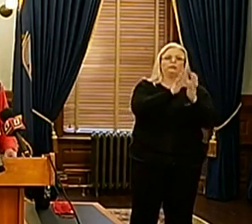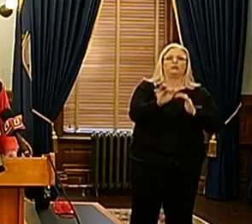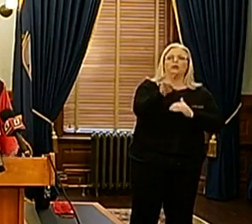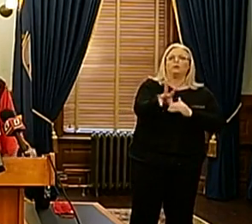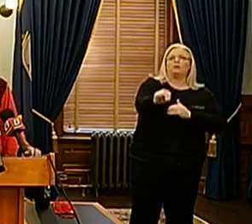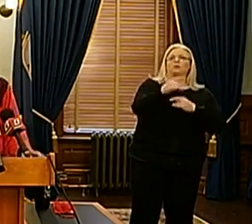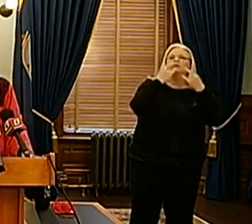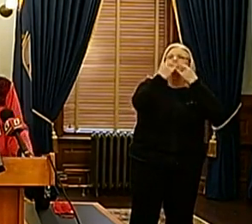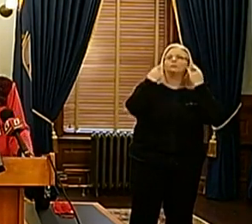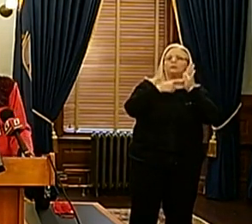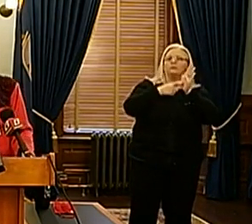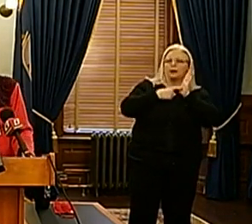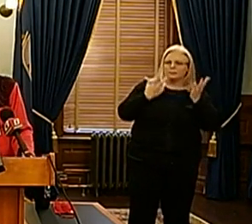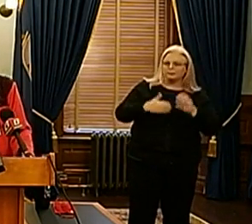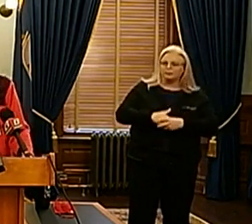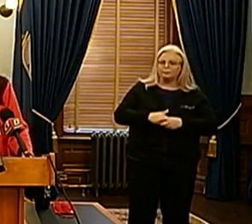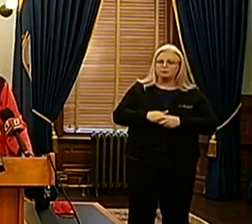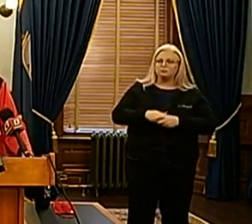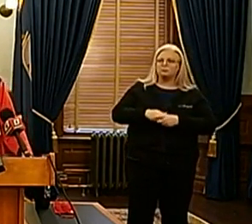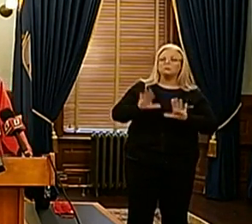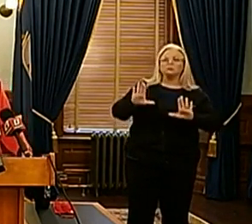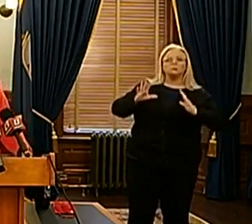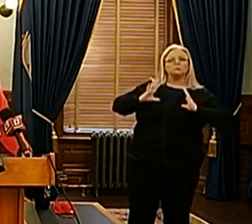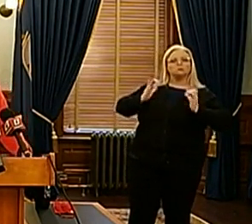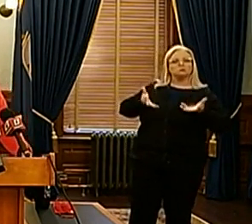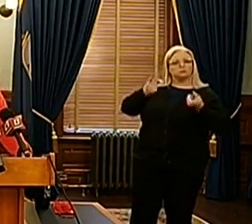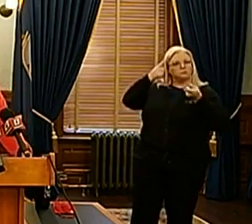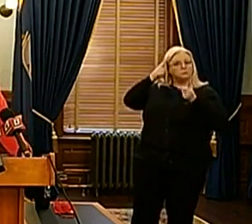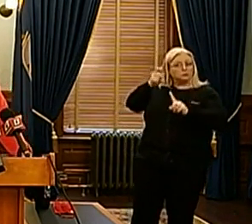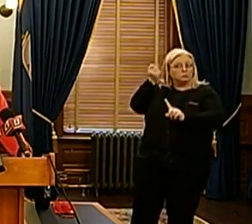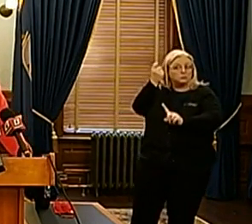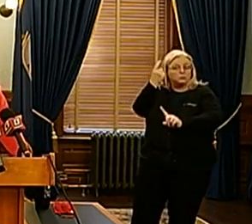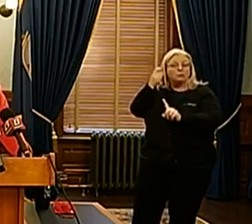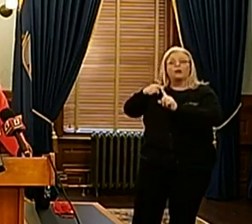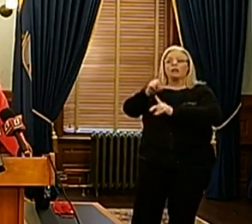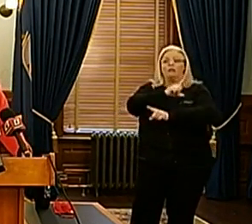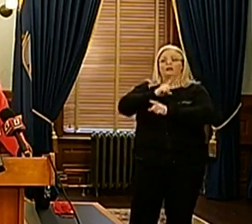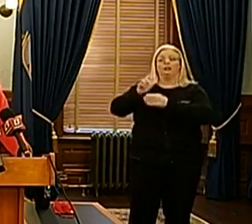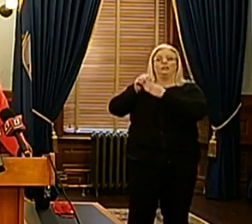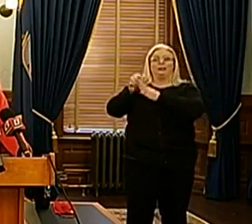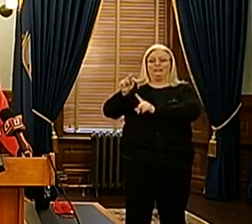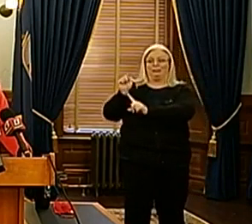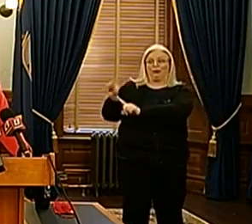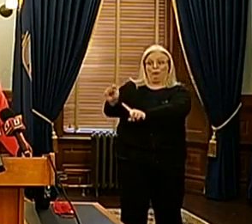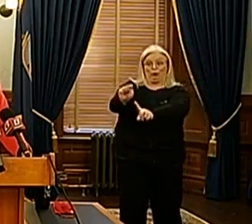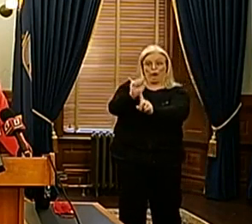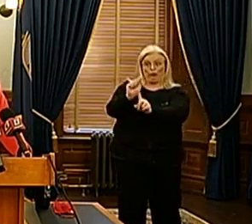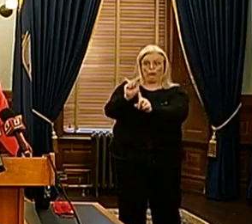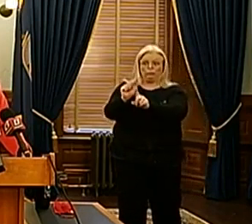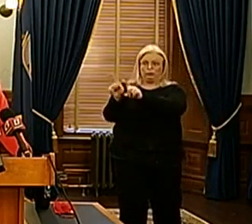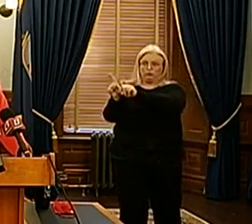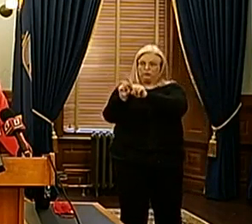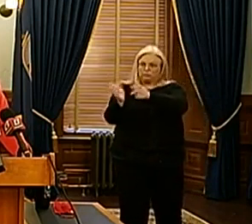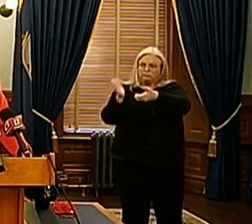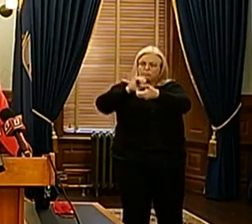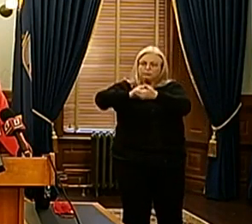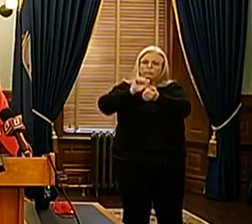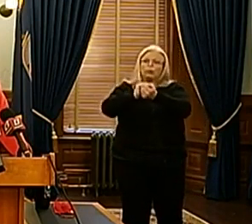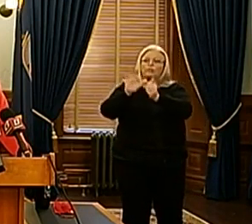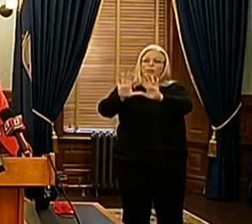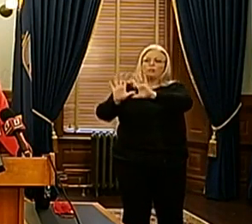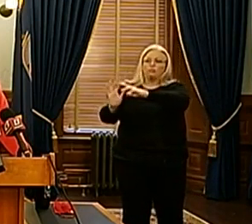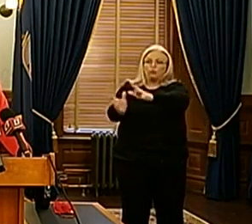requirement. I agreed with the stipulation that legislative leaders, in conjunction with their